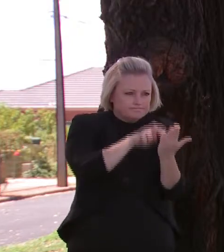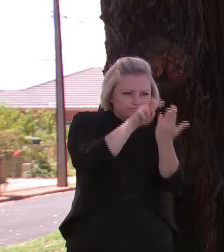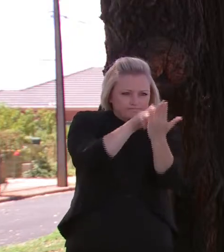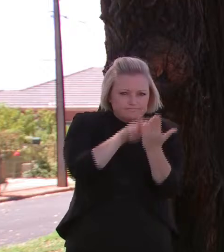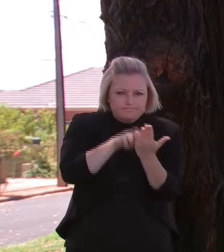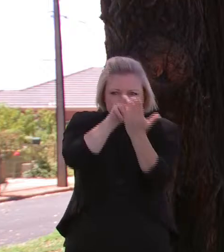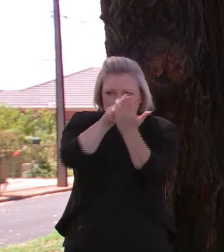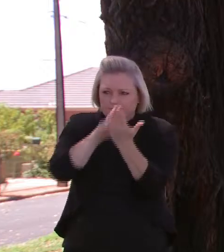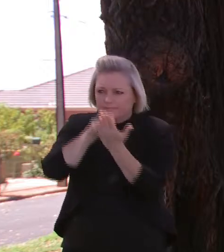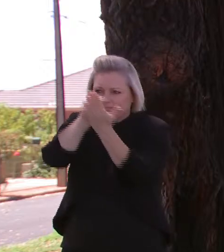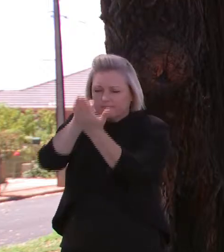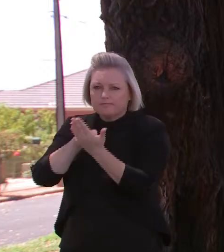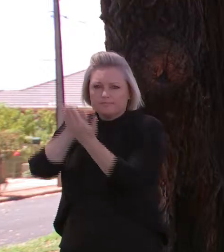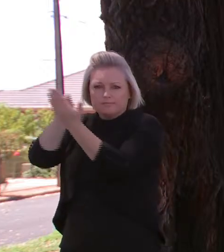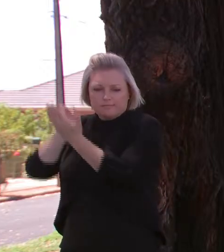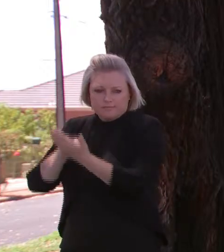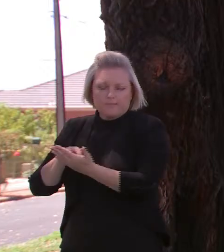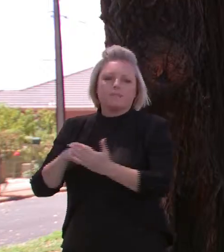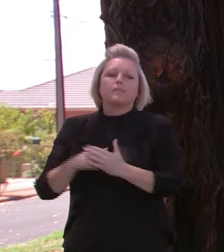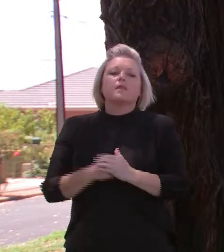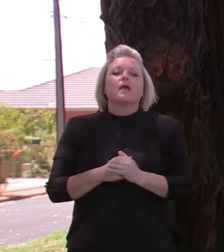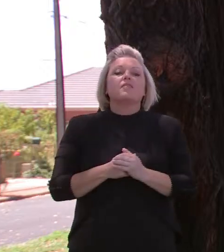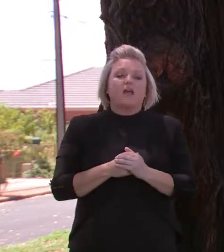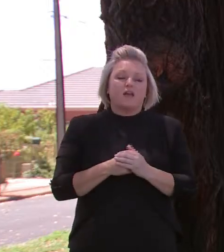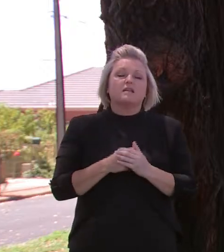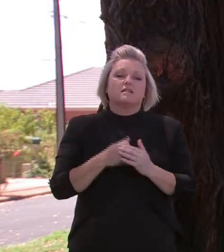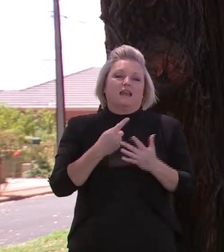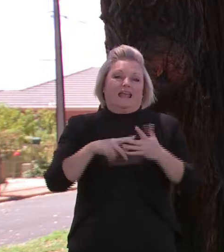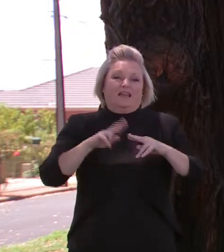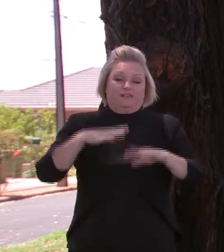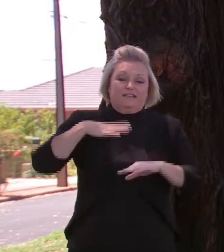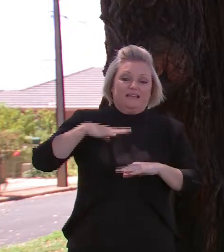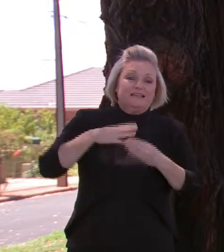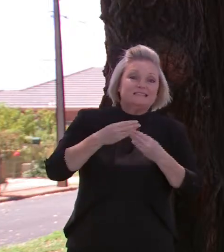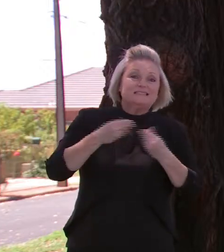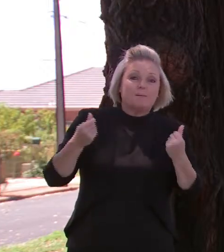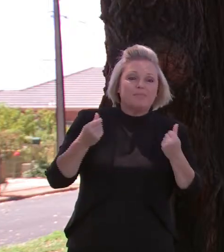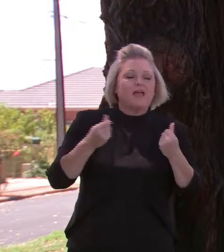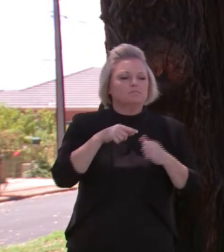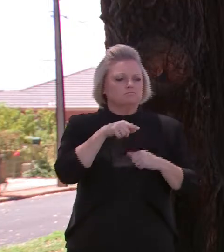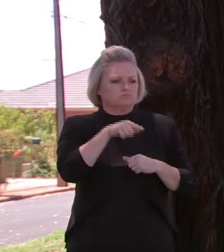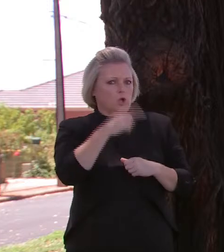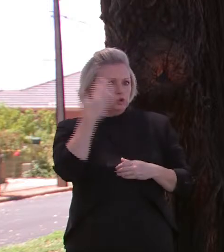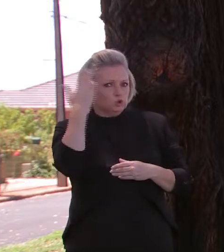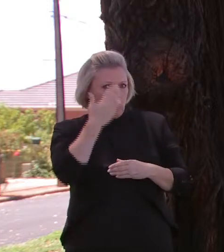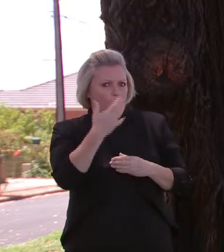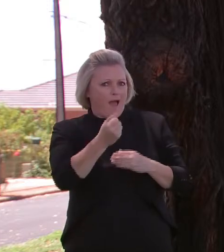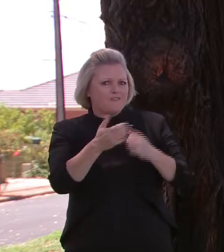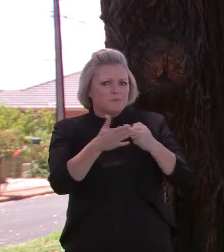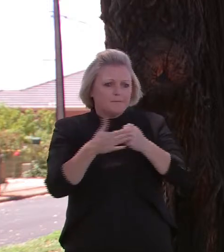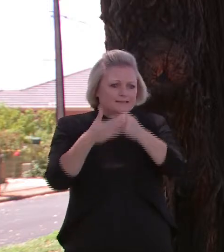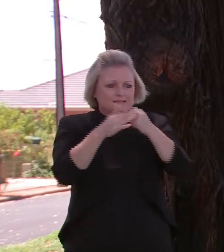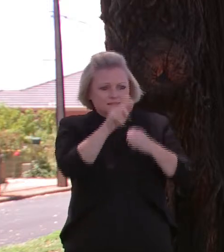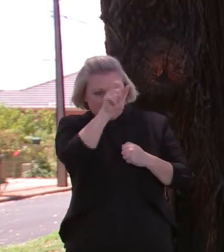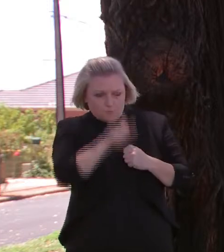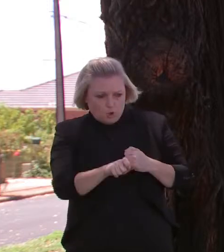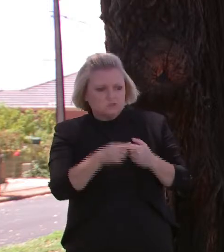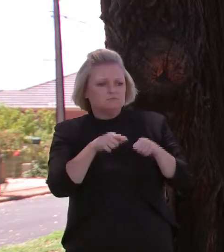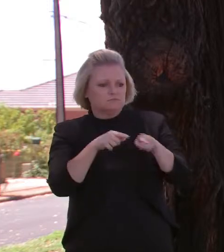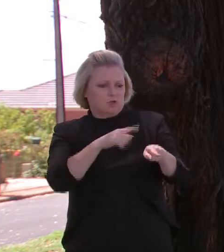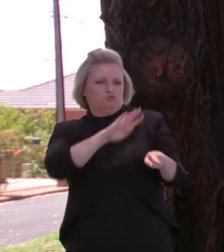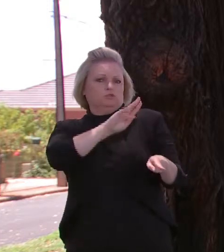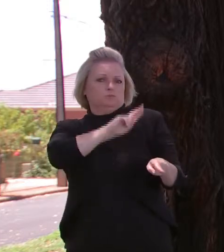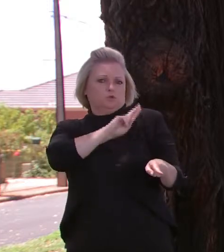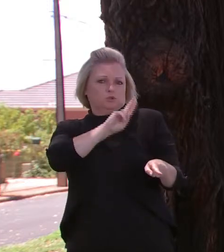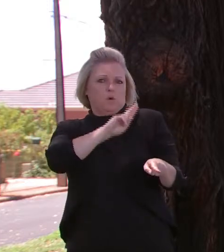orders have been either assigned to maintenance staff at the school if there is an appropriate staff member, or indeed